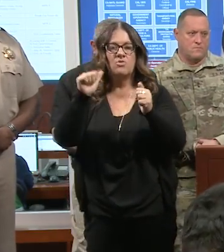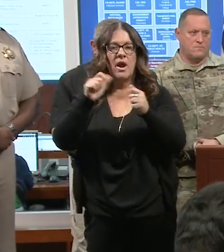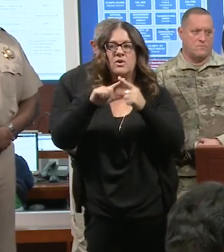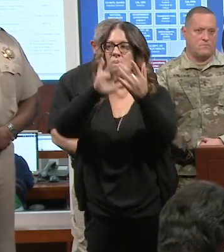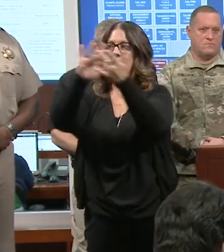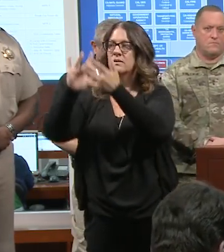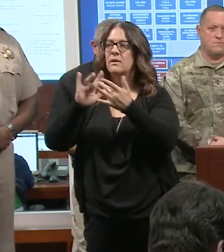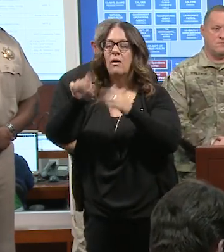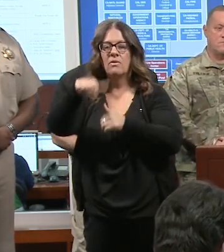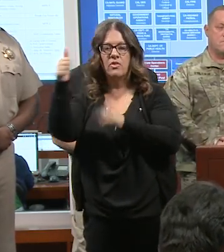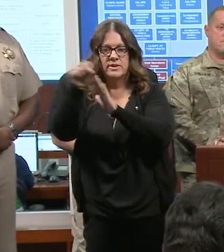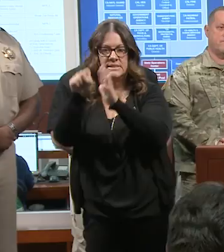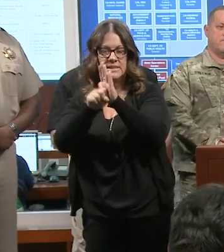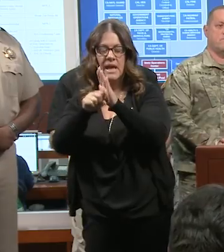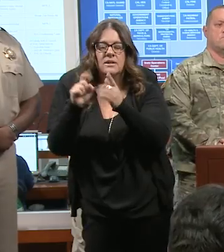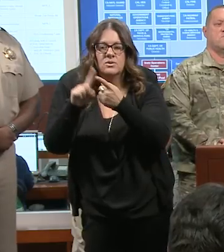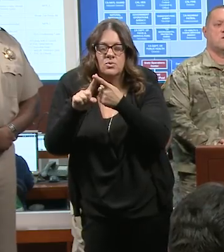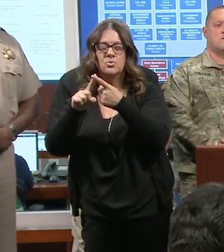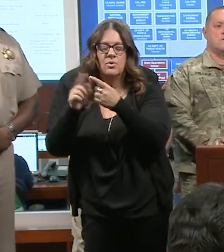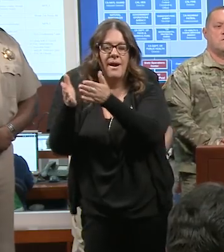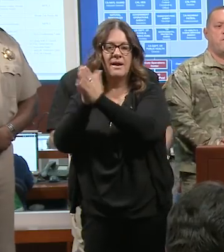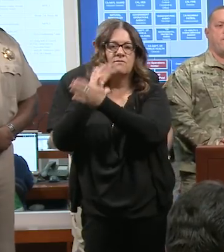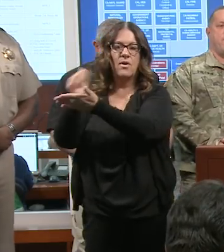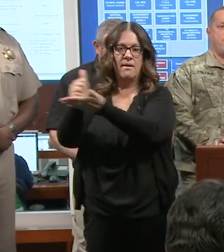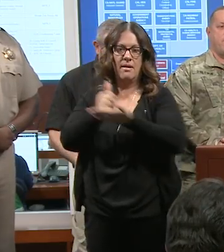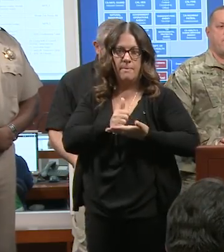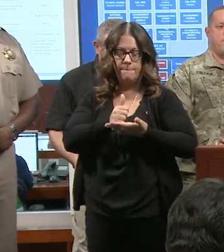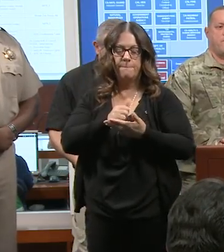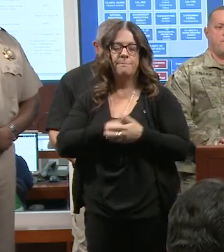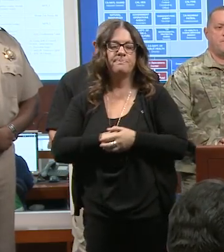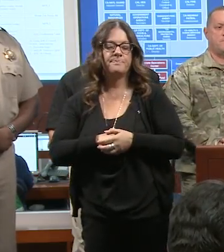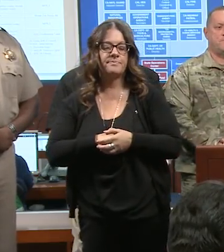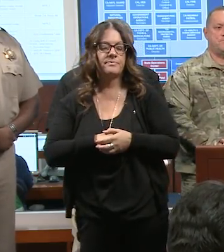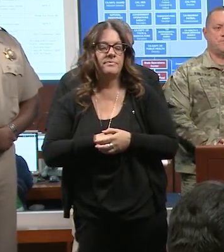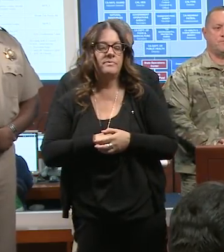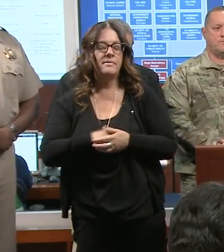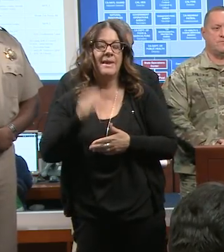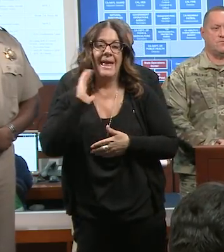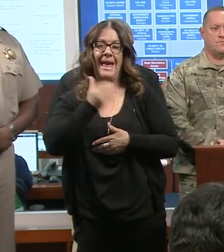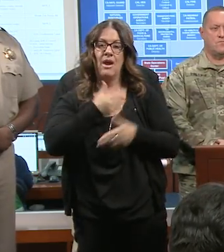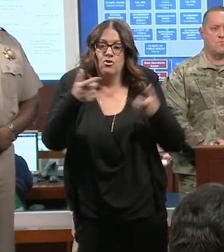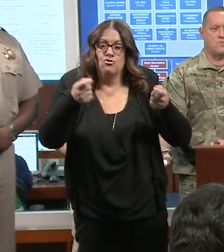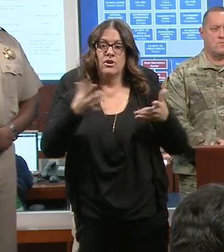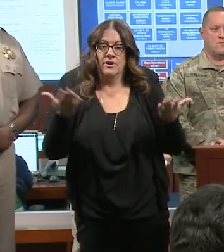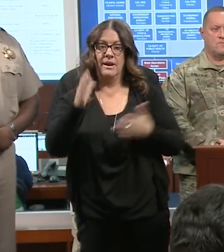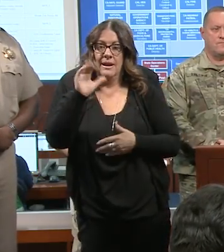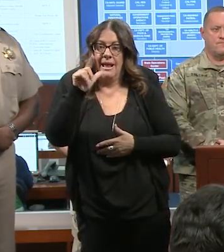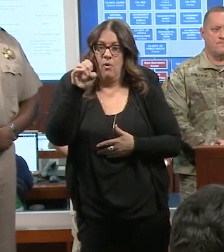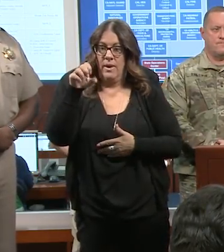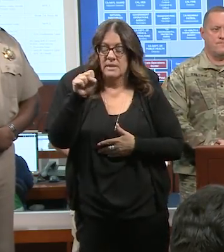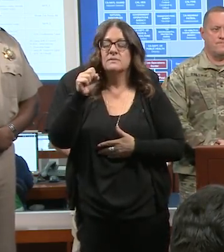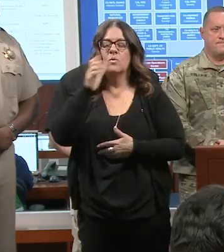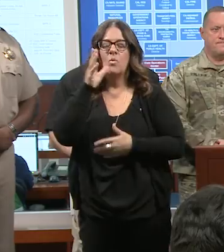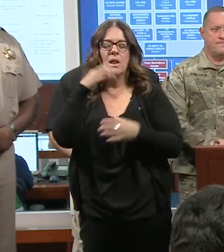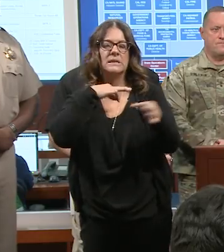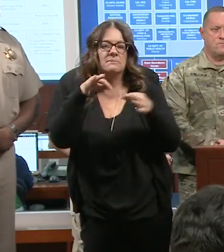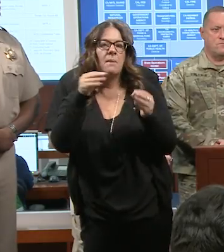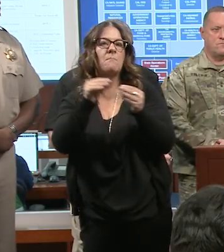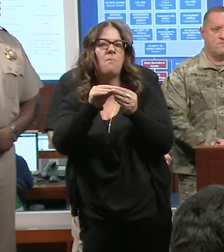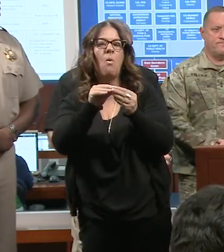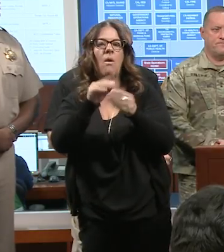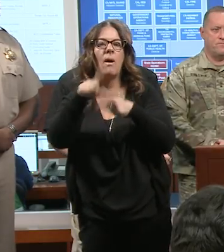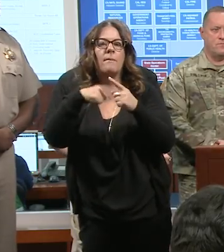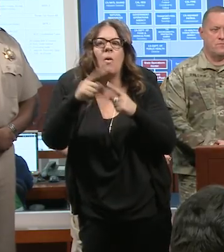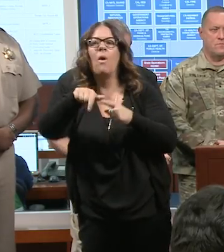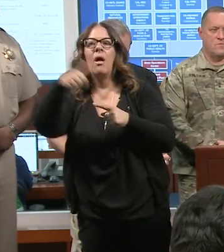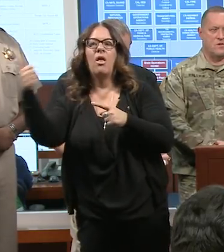resources. Director Ghilarducci will also talk later about some of the other coordination efforts, but I can tell you we're, and as well as